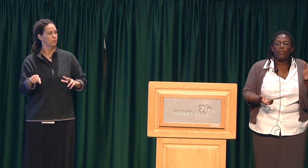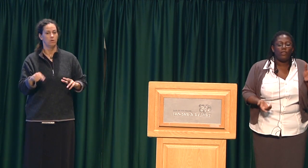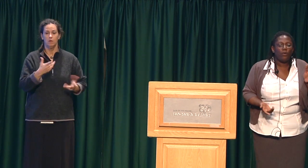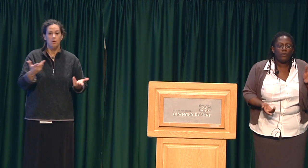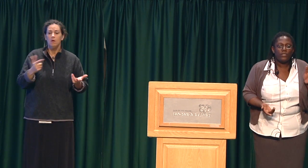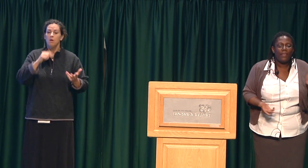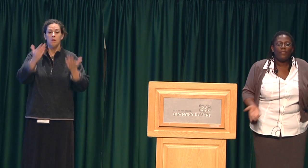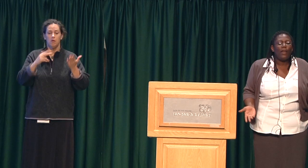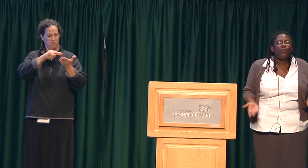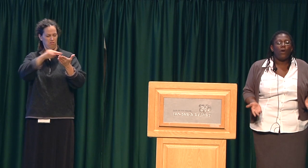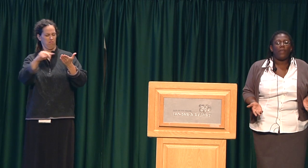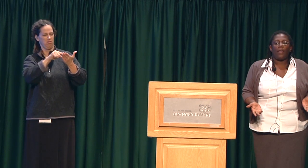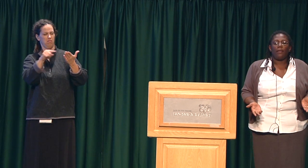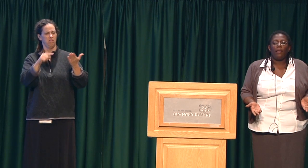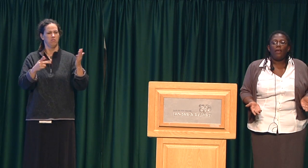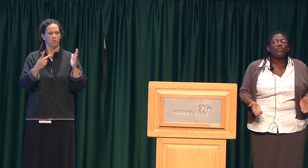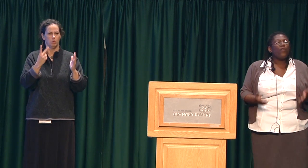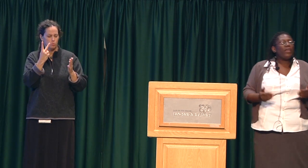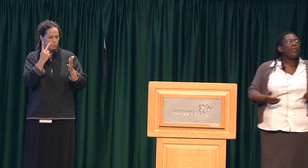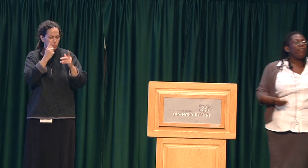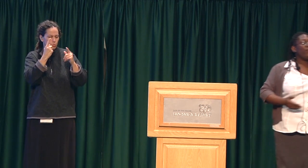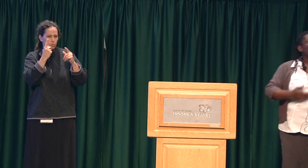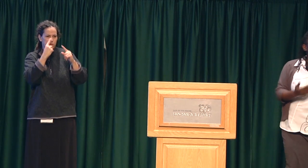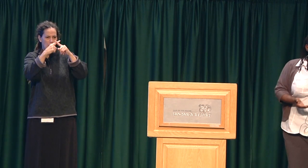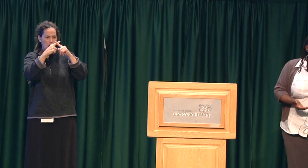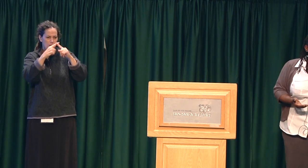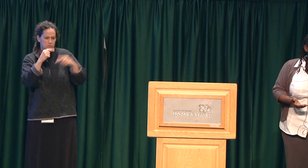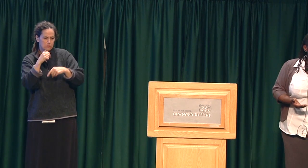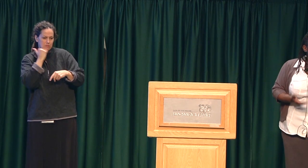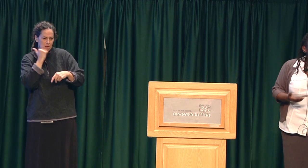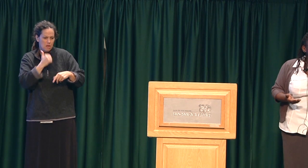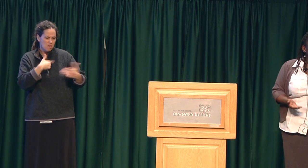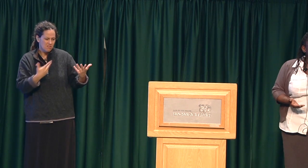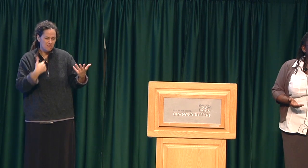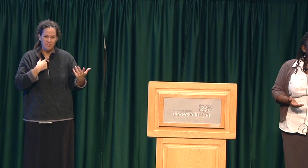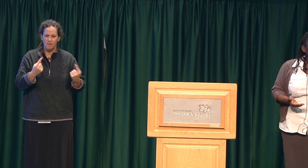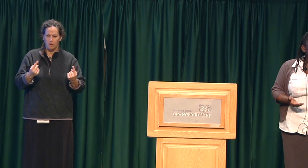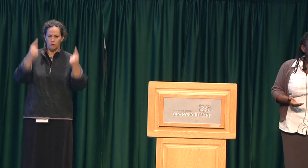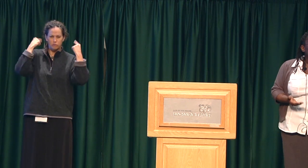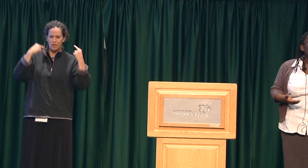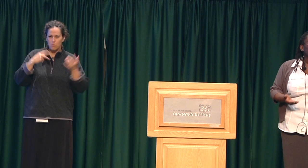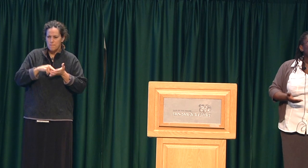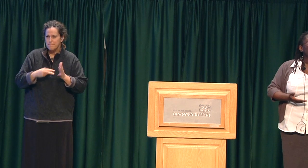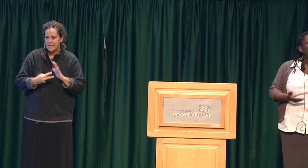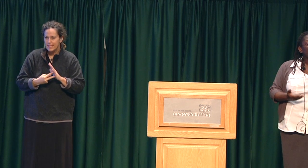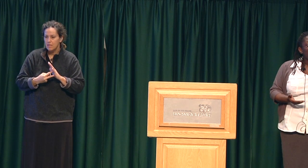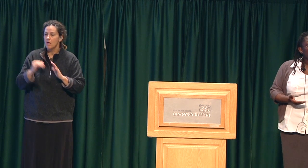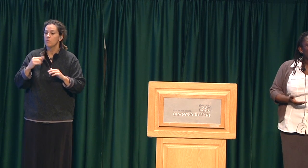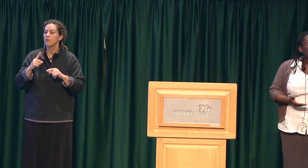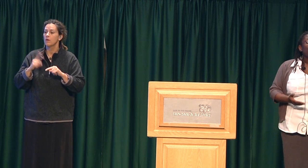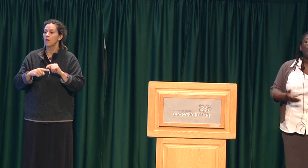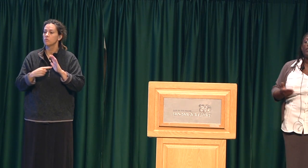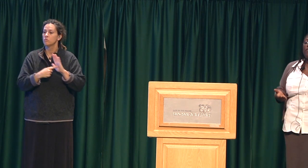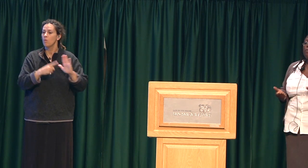bottle doesn't that you don't understand that. They don't know that. So if we can give them proof that this is a problem, then maybe we can improve